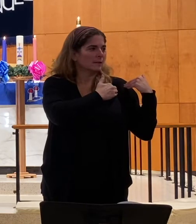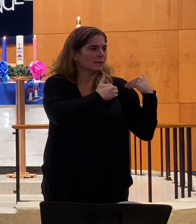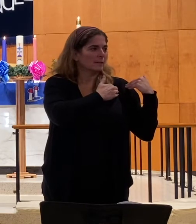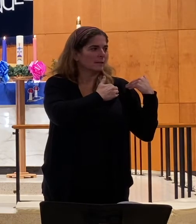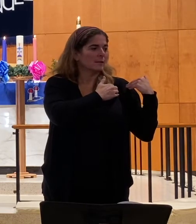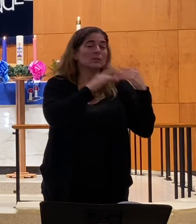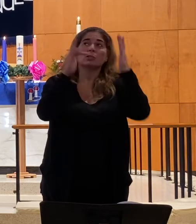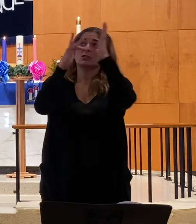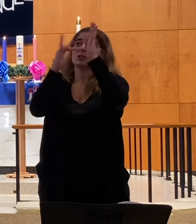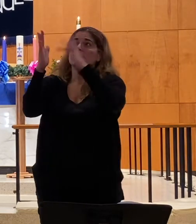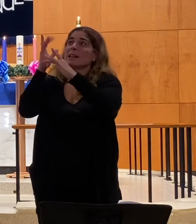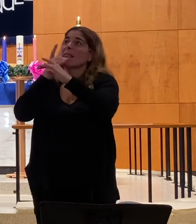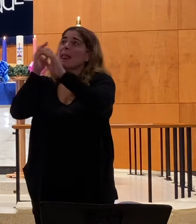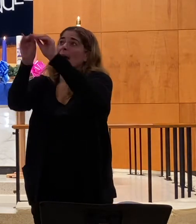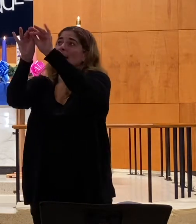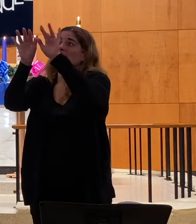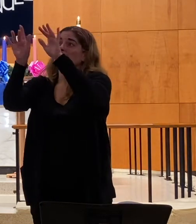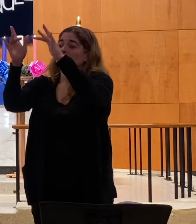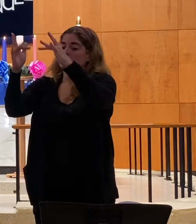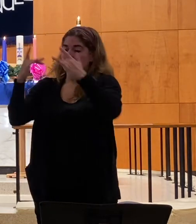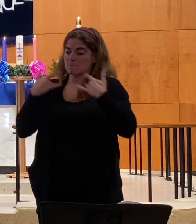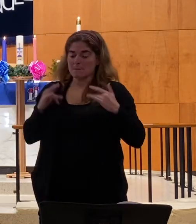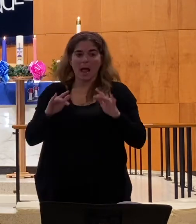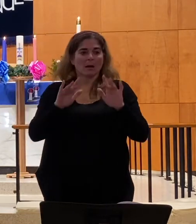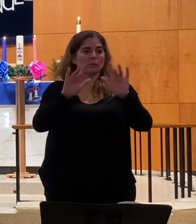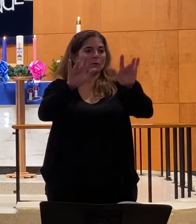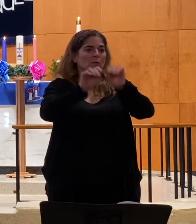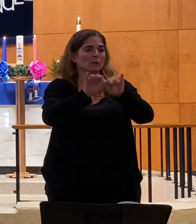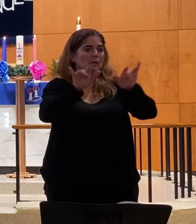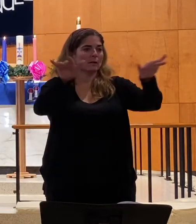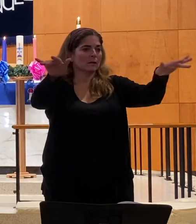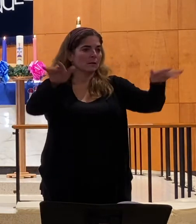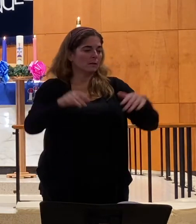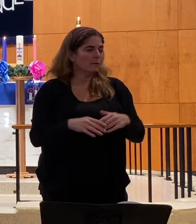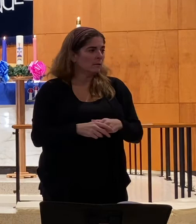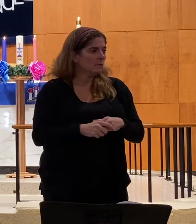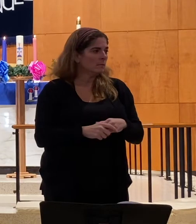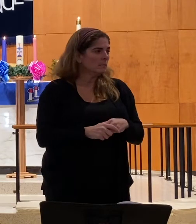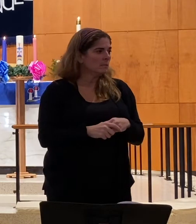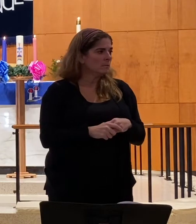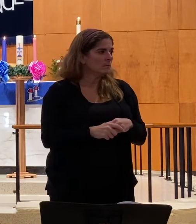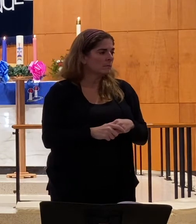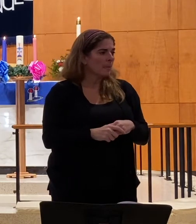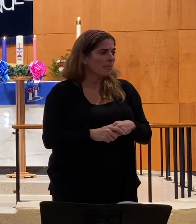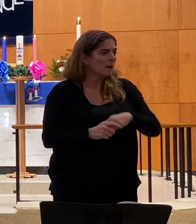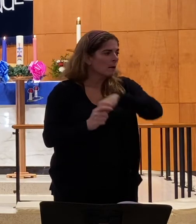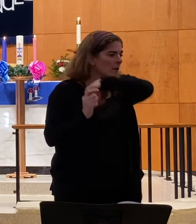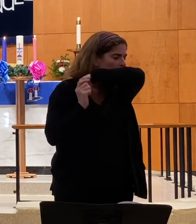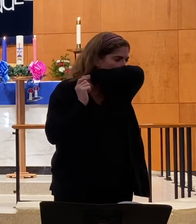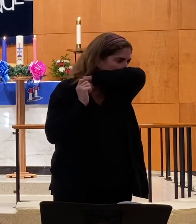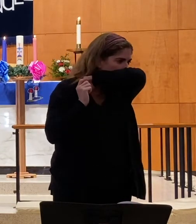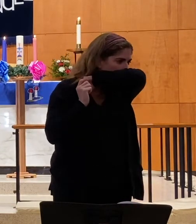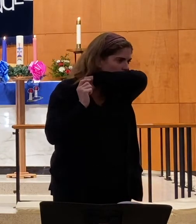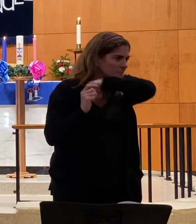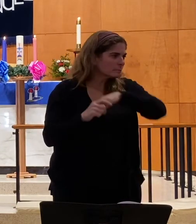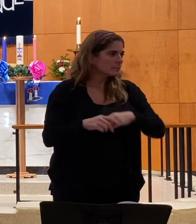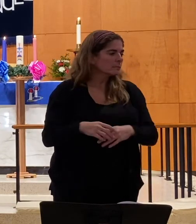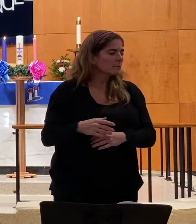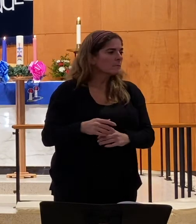But don't get me wrong. I don't want people leaving here today and telling everyone that your pastor told you to go around mooning